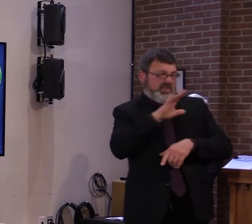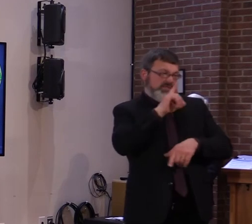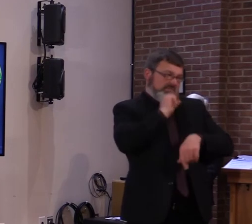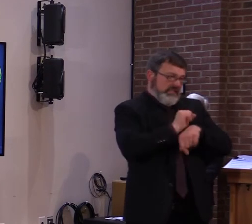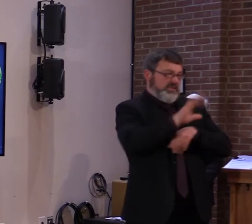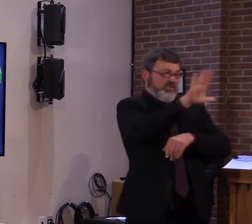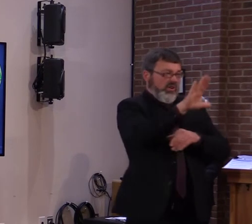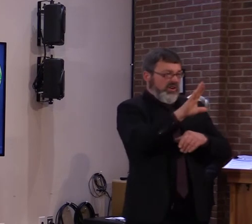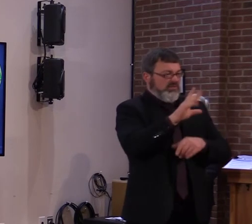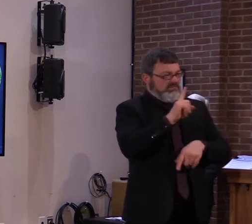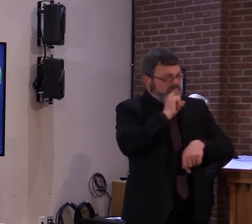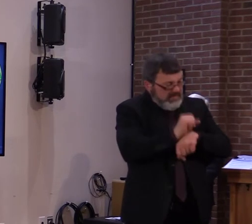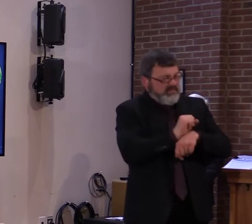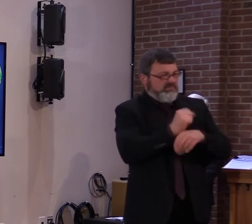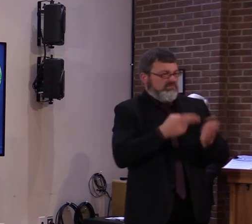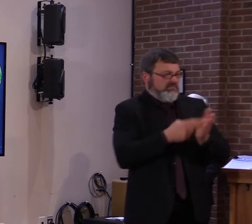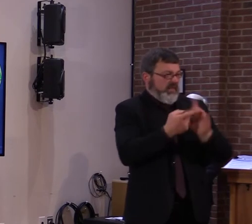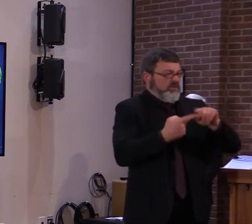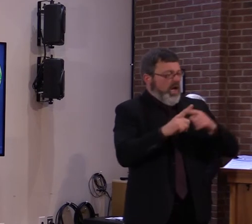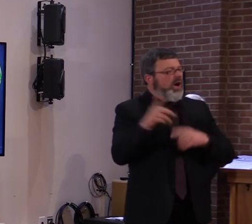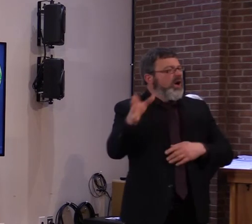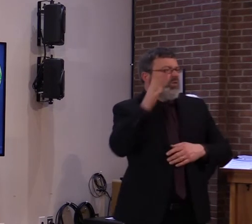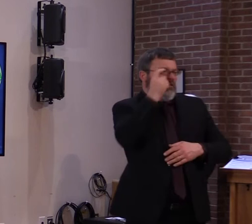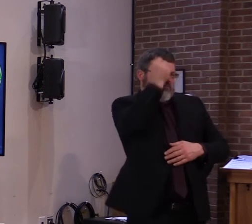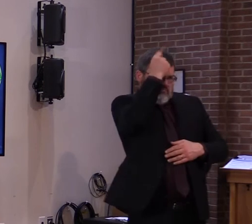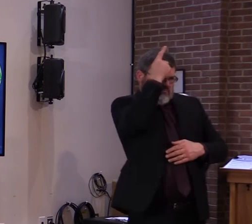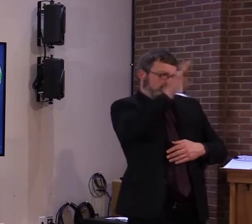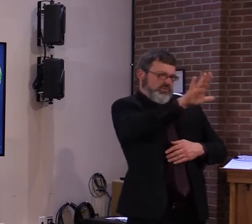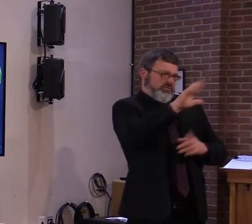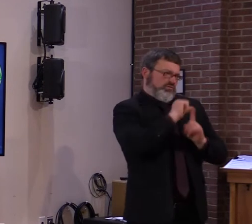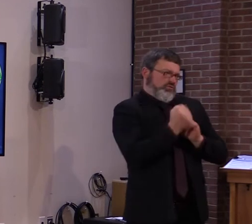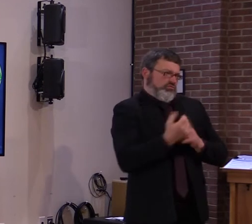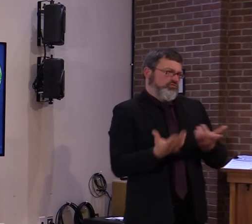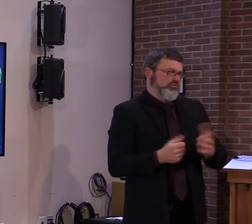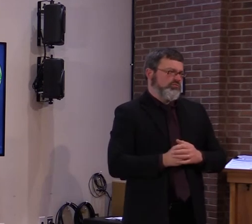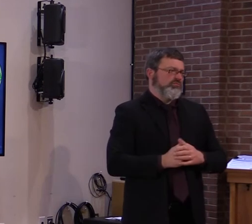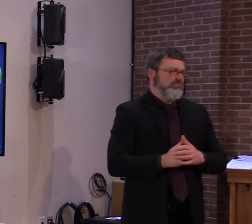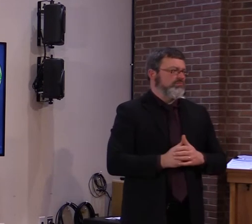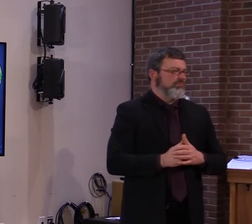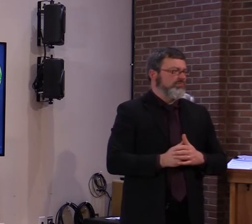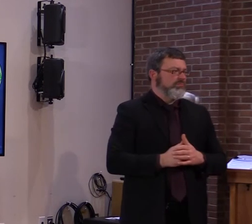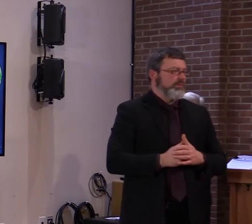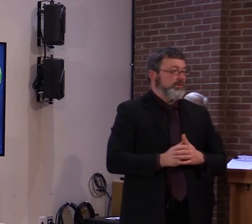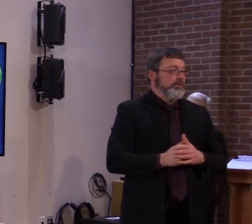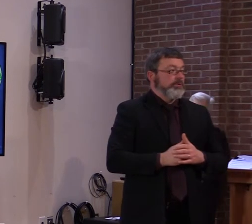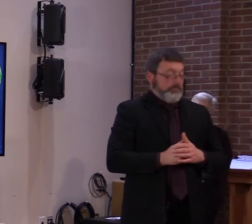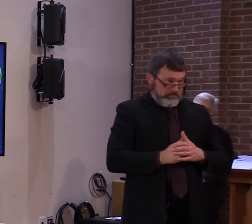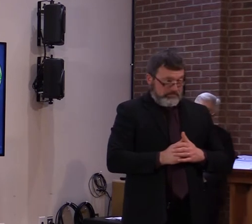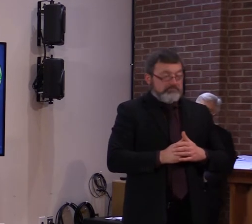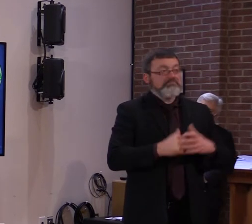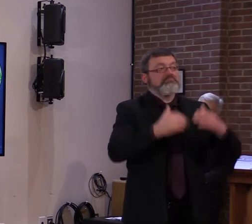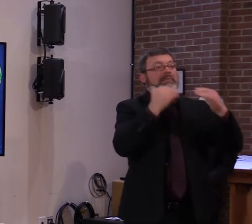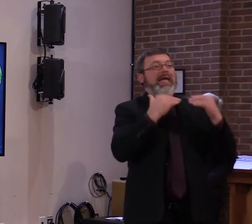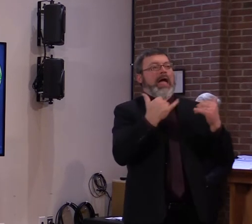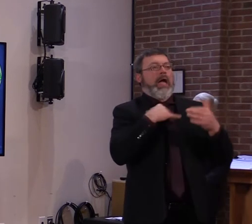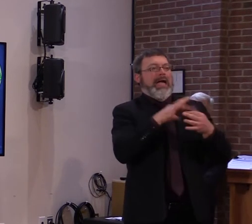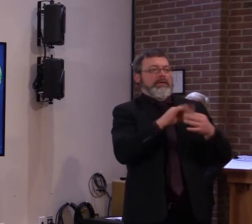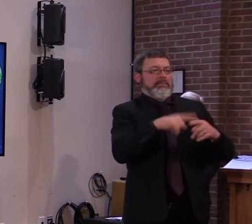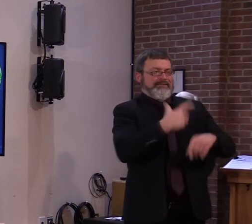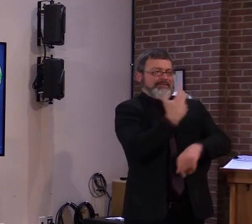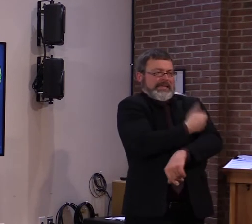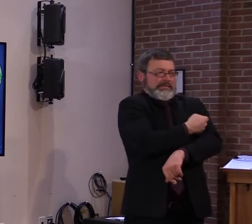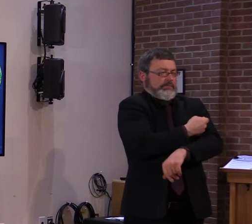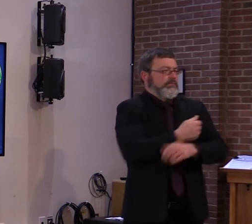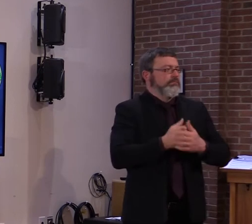an update on vaccines. It's expected that by the end of the day today, Pfizer will be filing for emergency